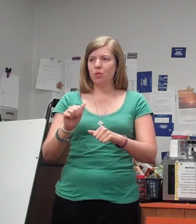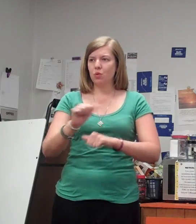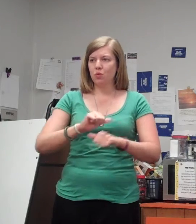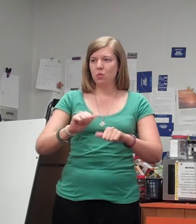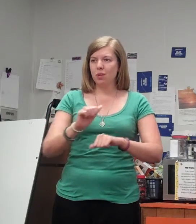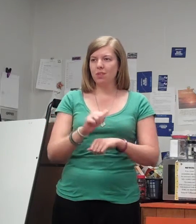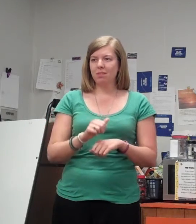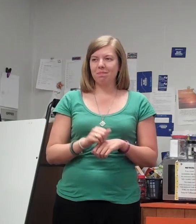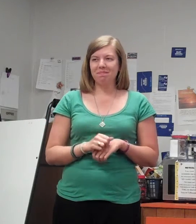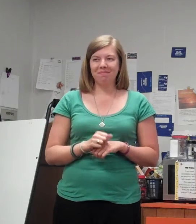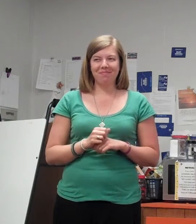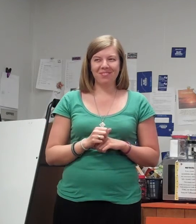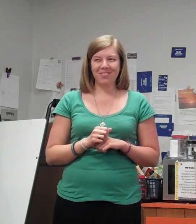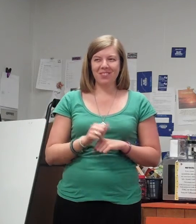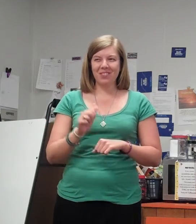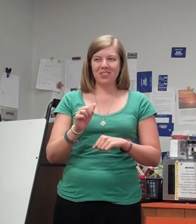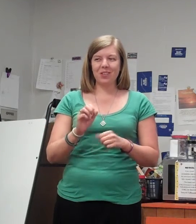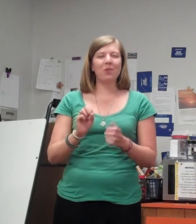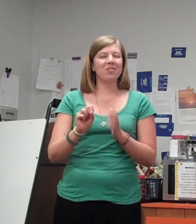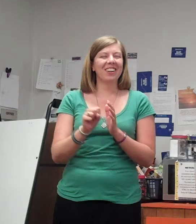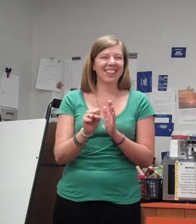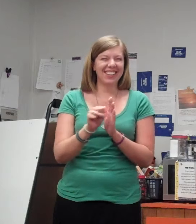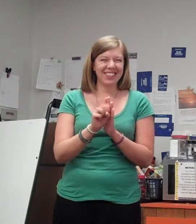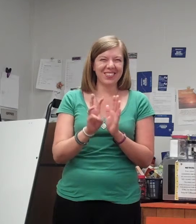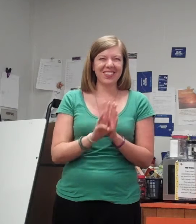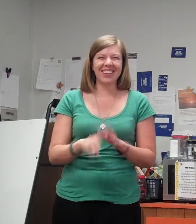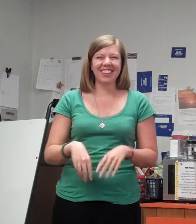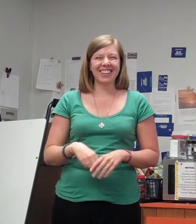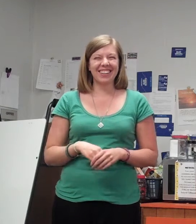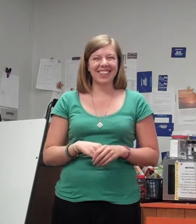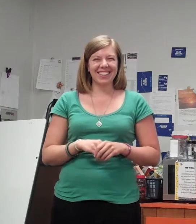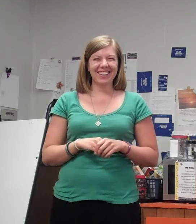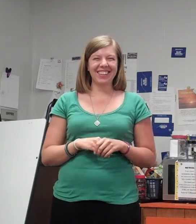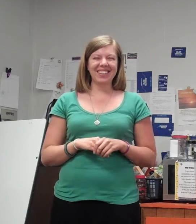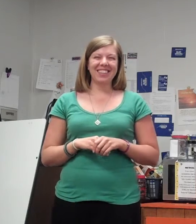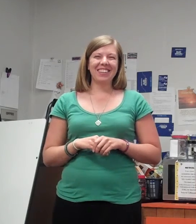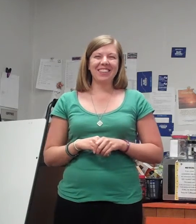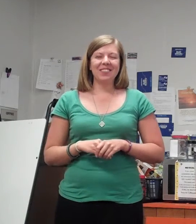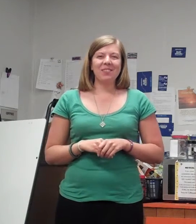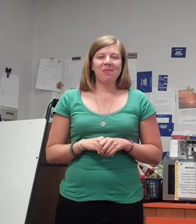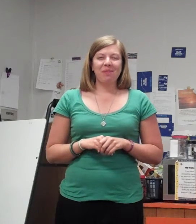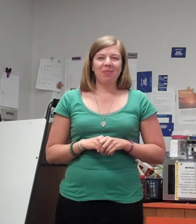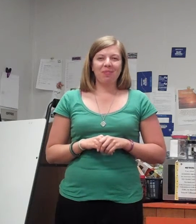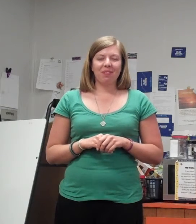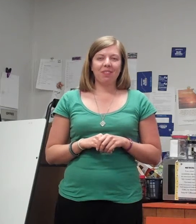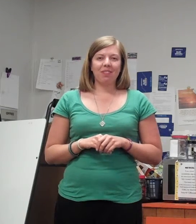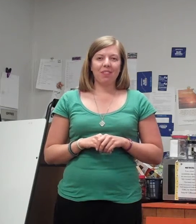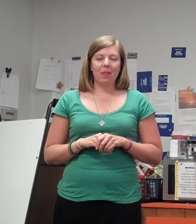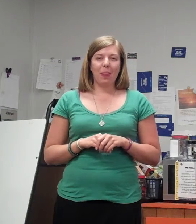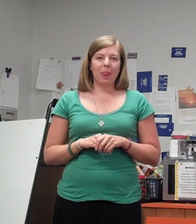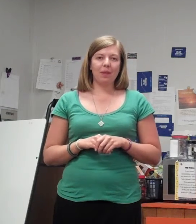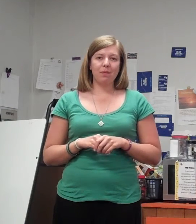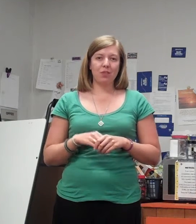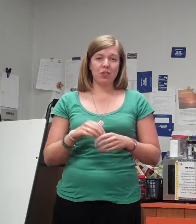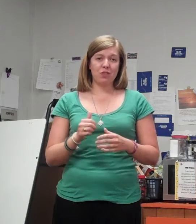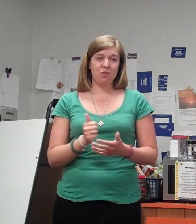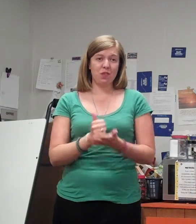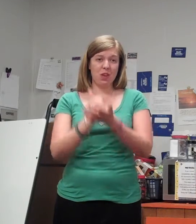try to help parents, of course the majority of which are hearing, help them learn how to raise their